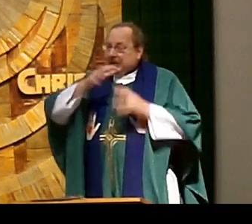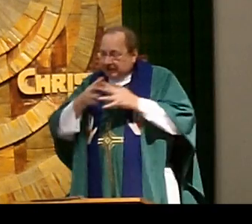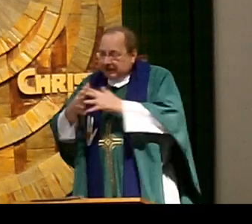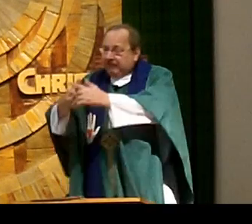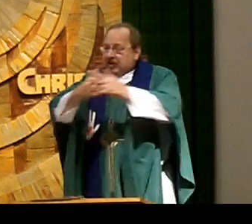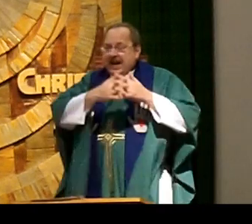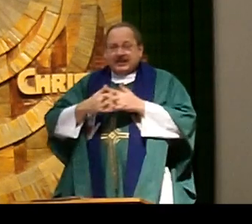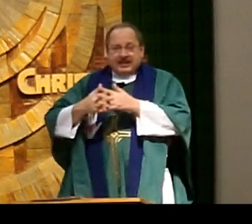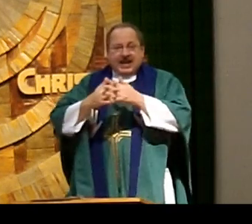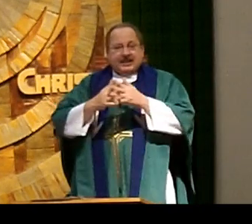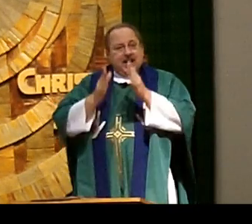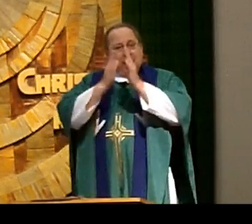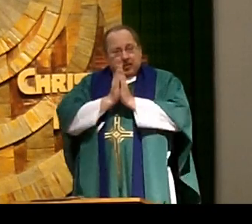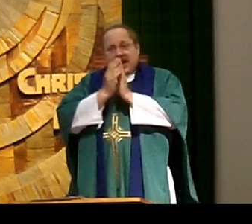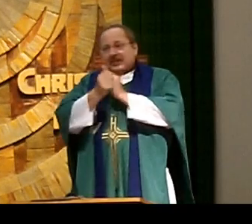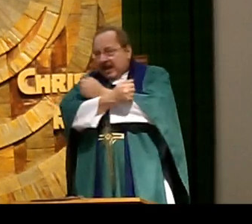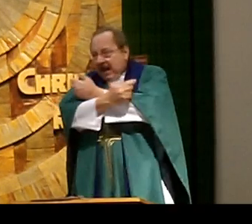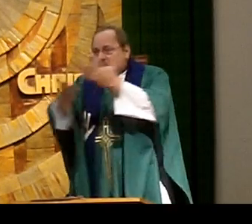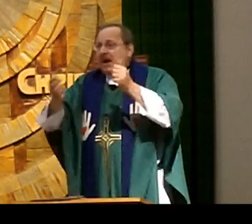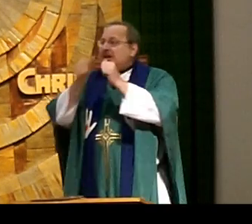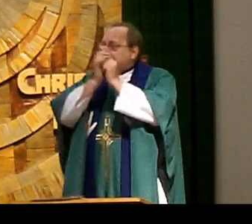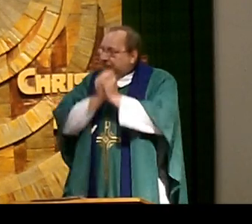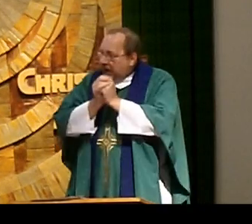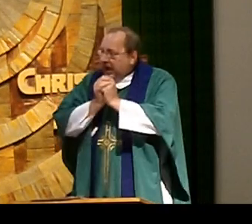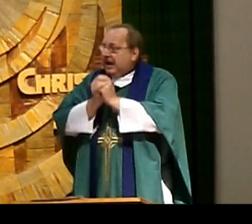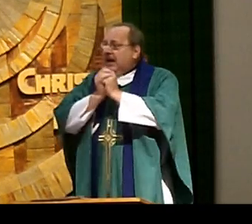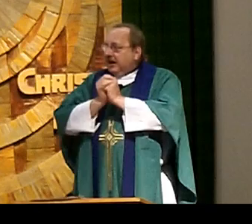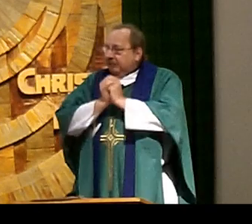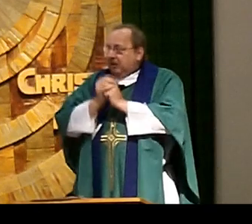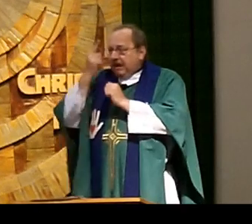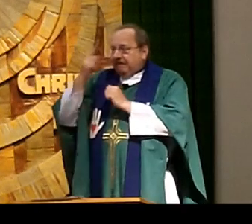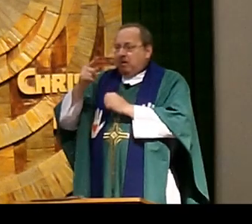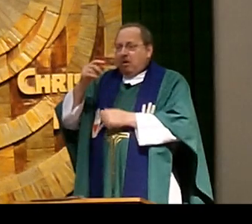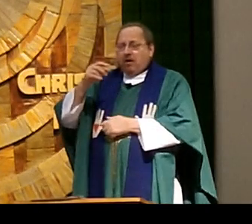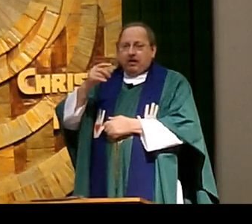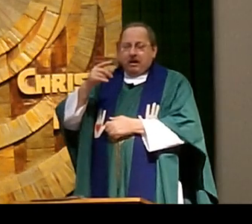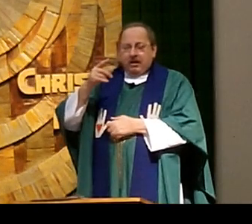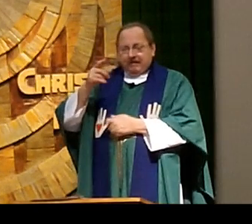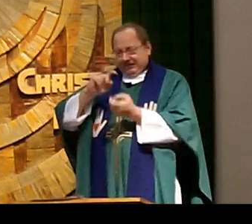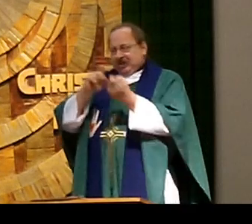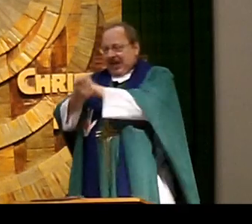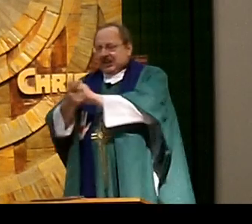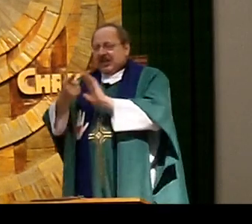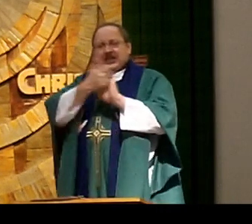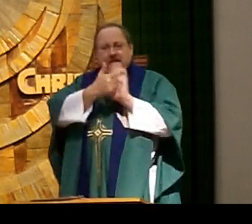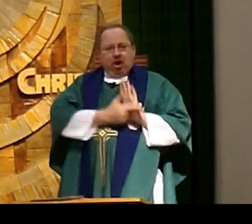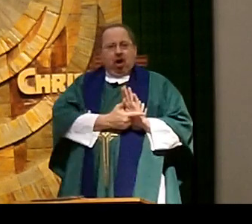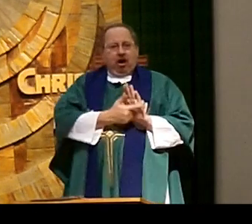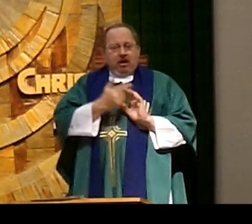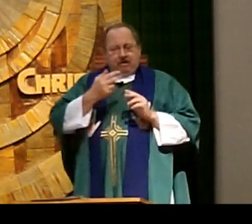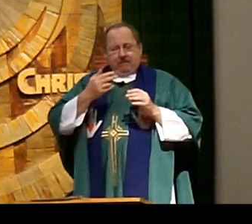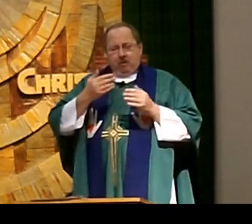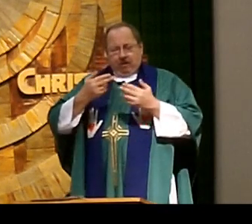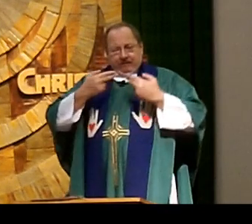bishops of the United States were asking everyone to pray for changing the law for